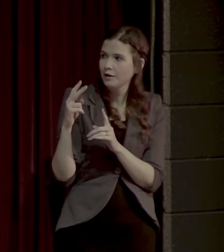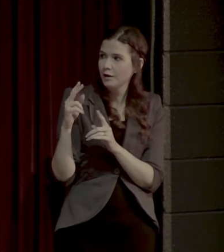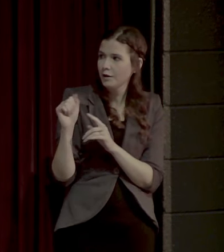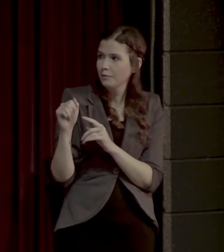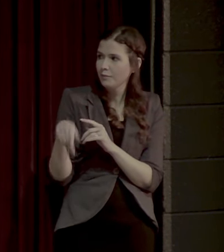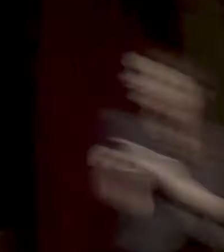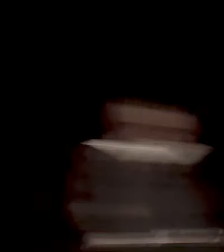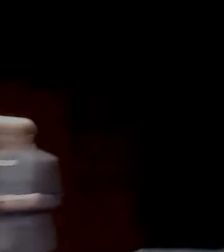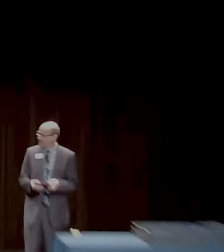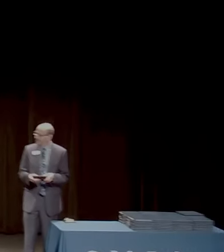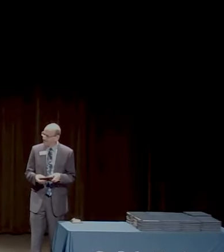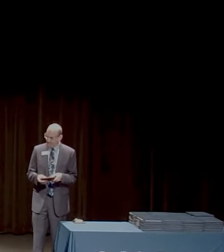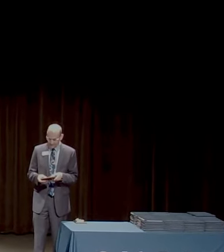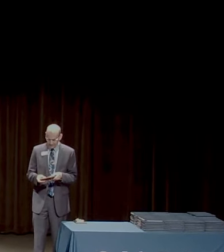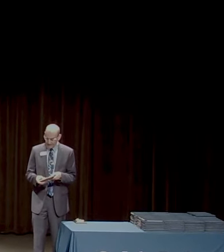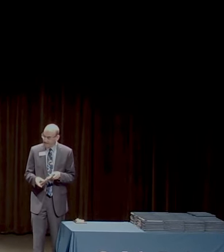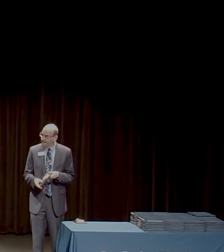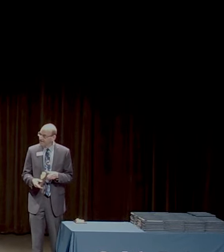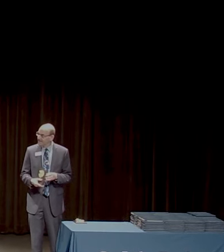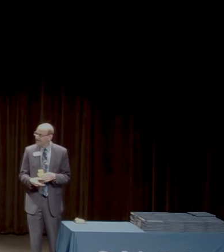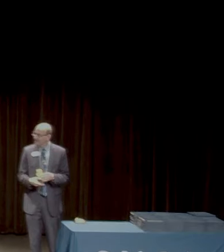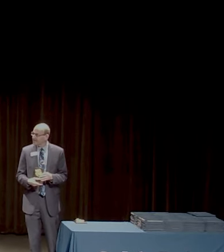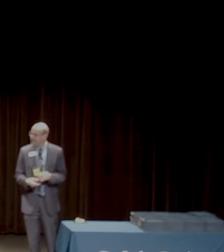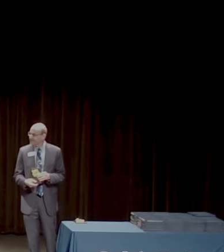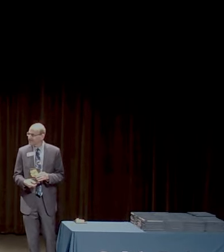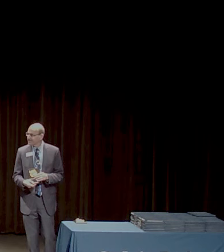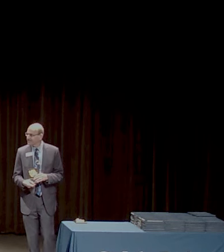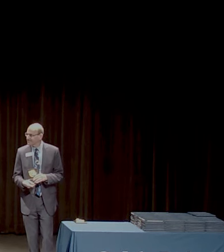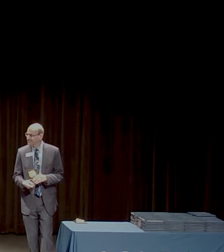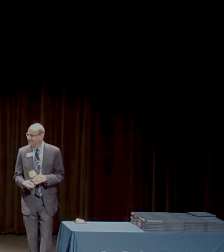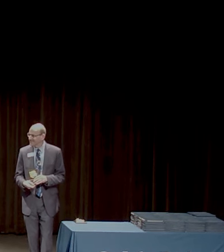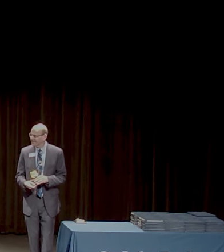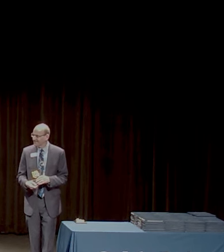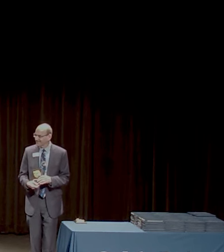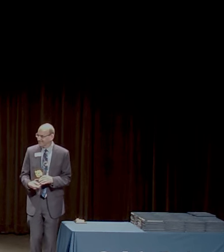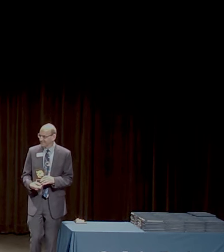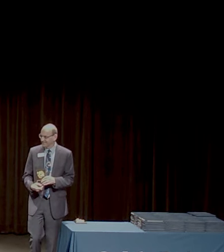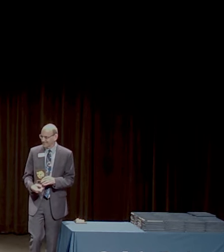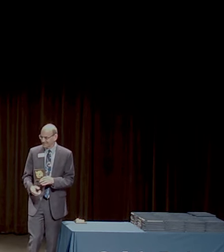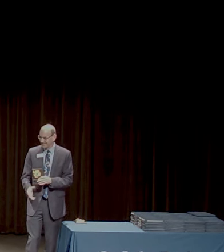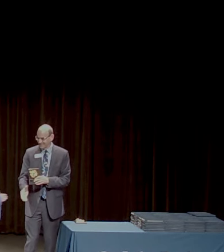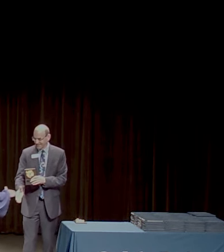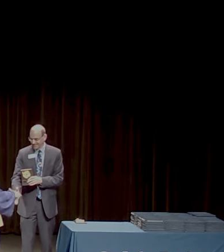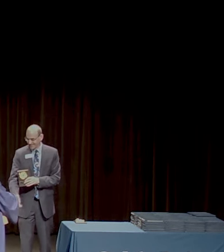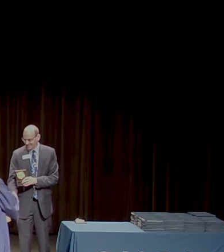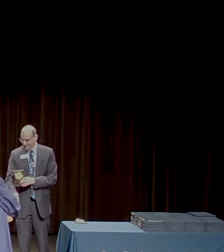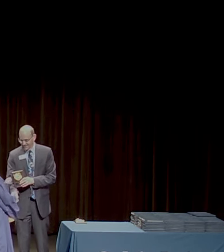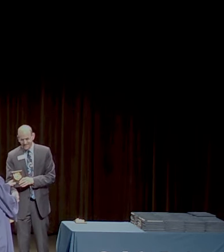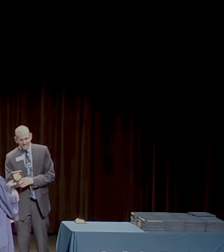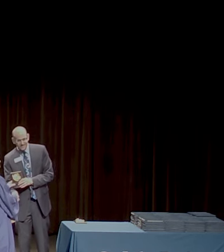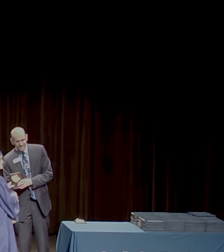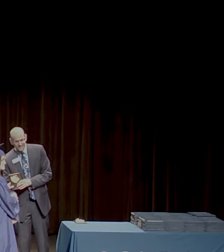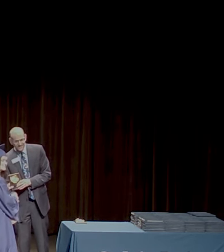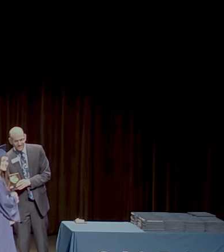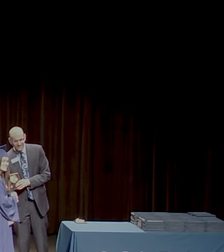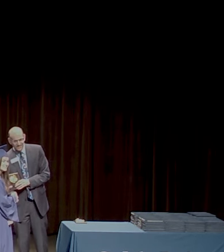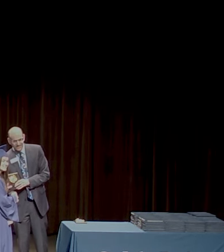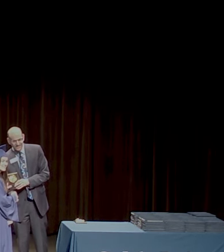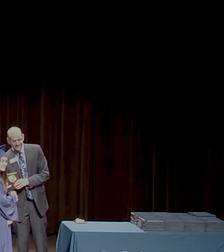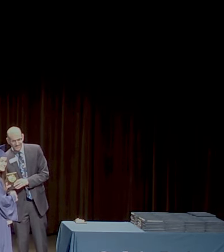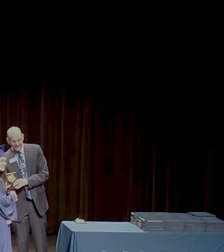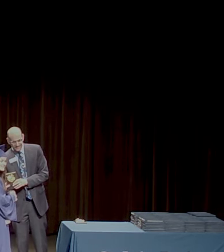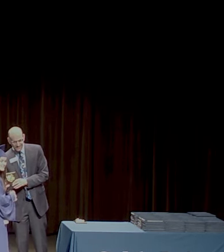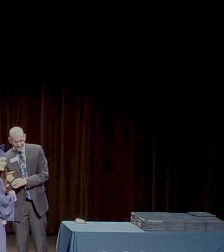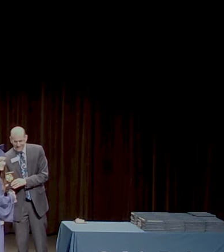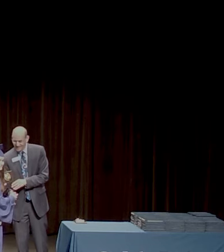She earned a place on that president's list, was a member of Phi Theta Kappa, and was secretary of the Precision Ag Club.